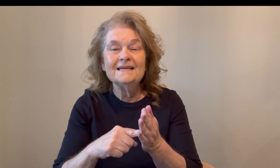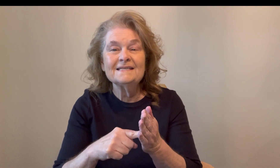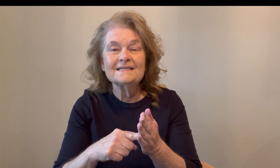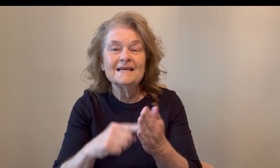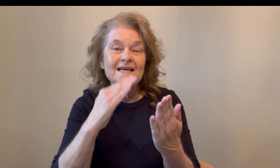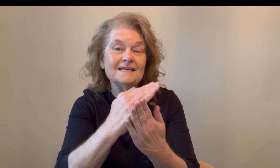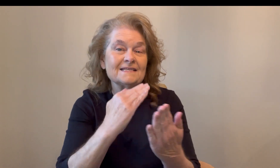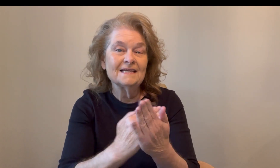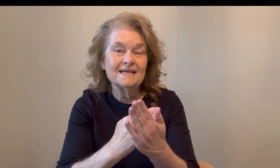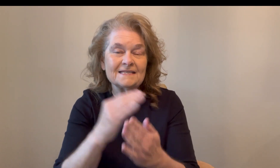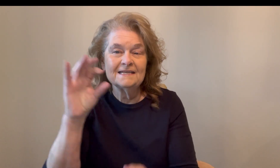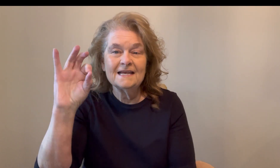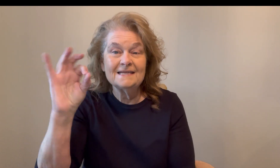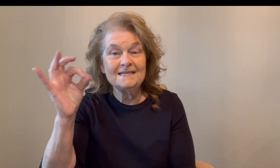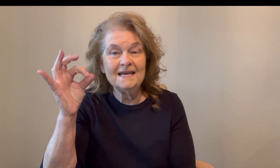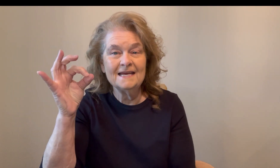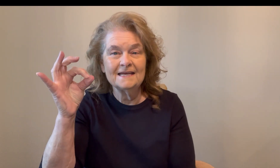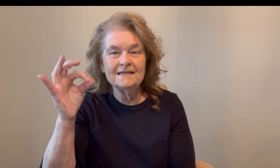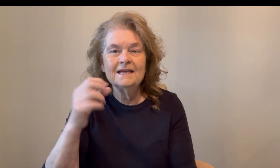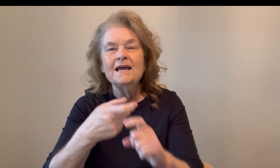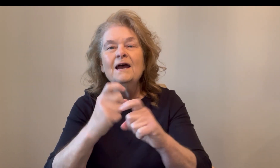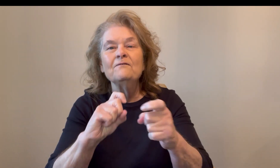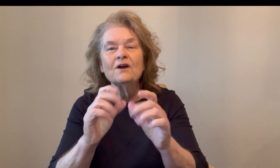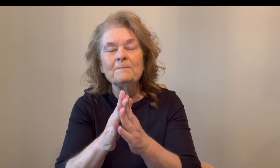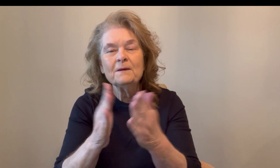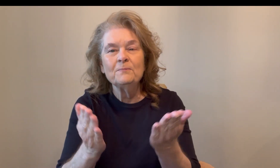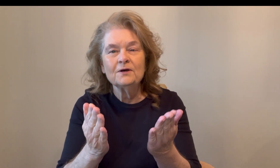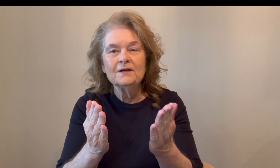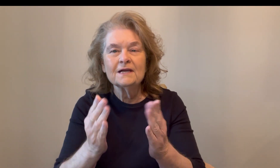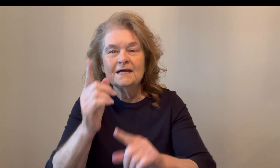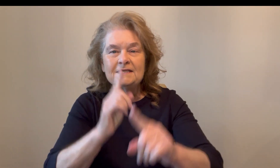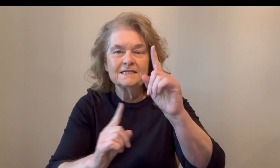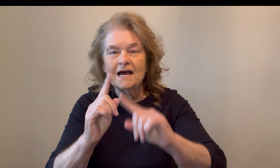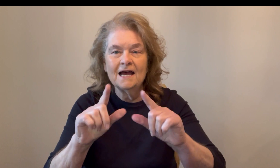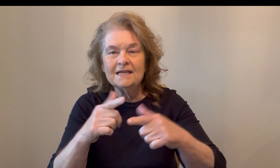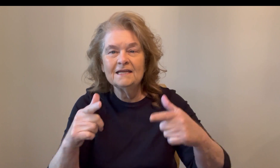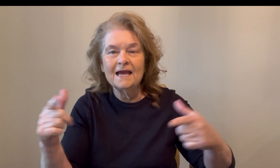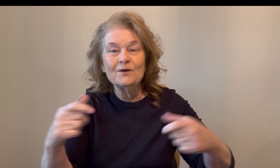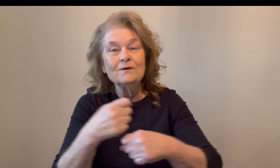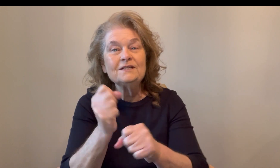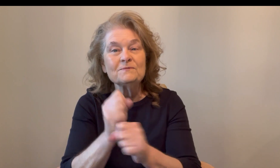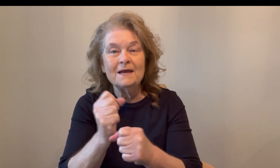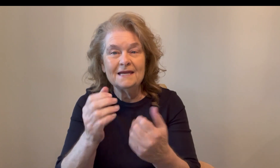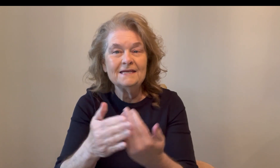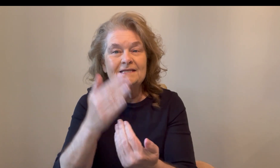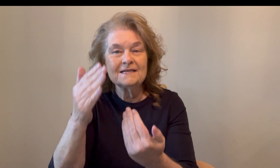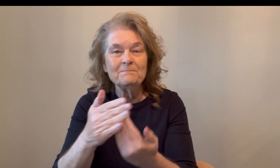This is lesson 10 from the book Sign Language Made